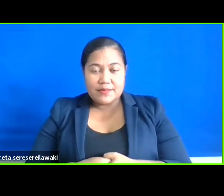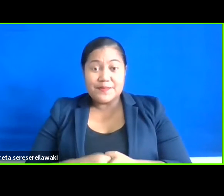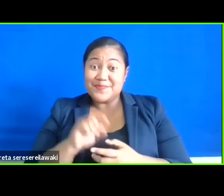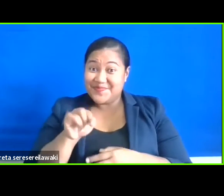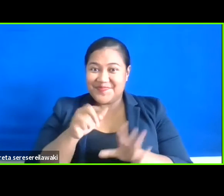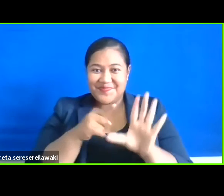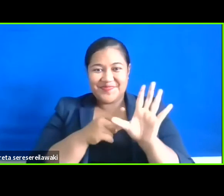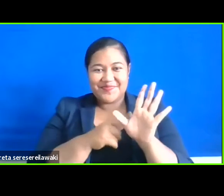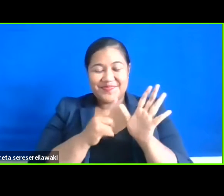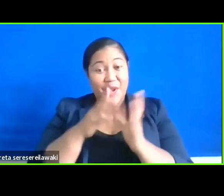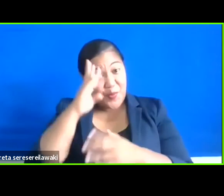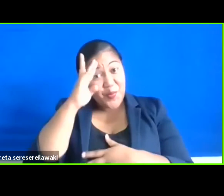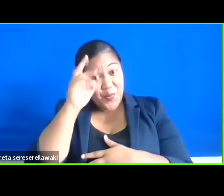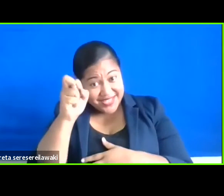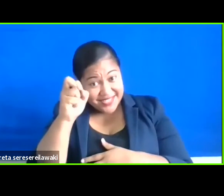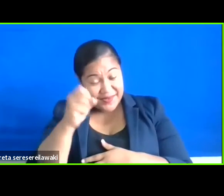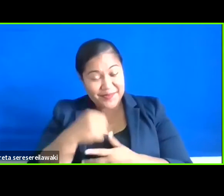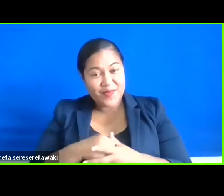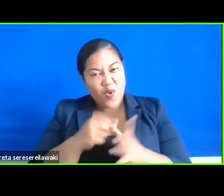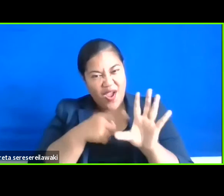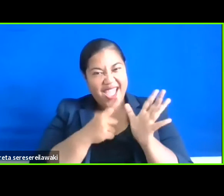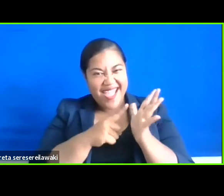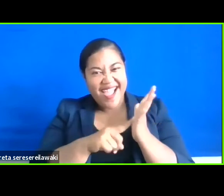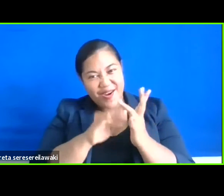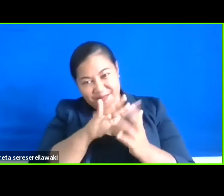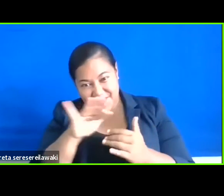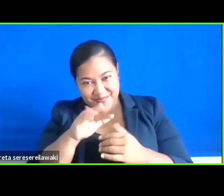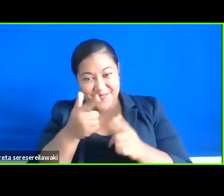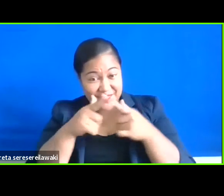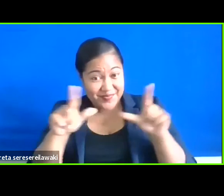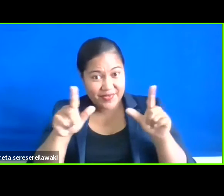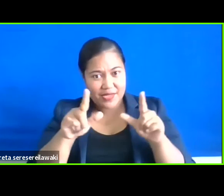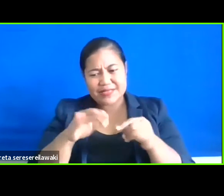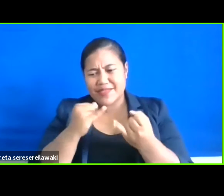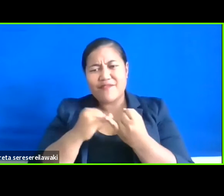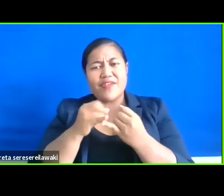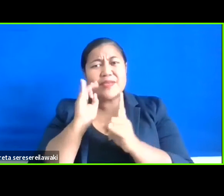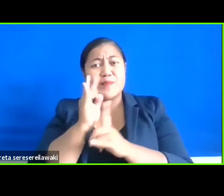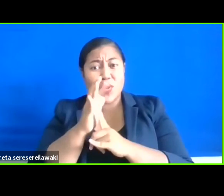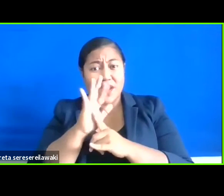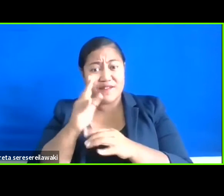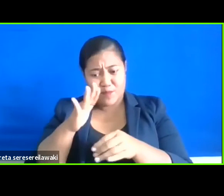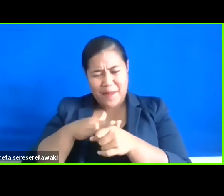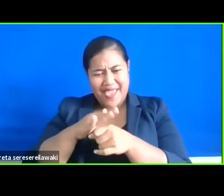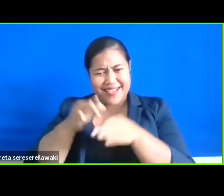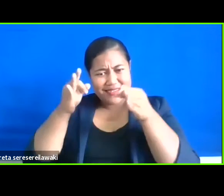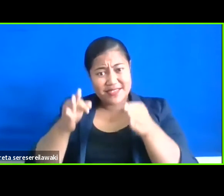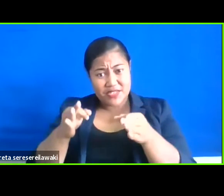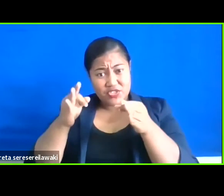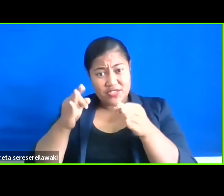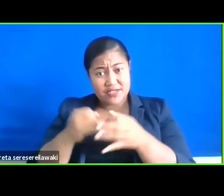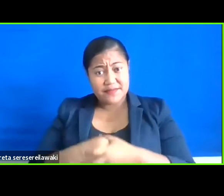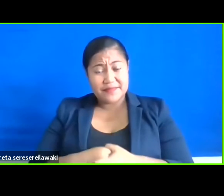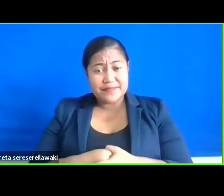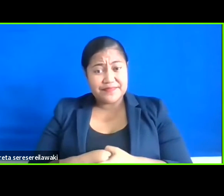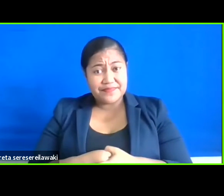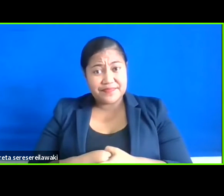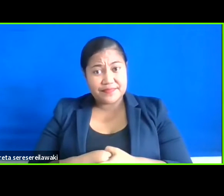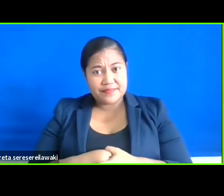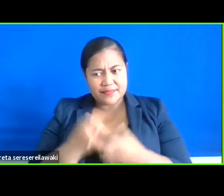also is essential for decision making. And what brings mana.